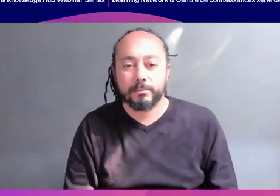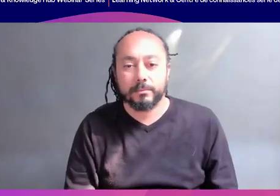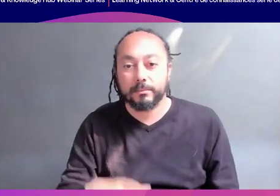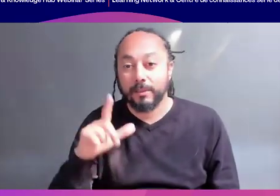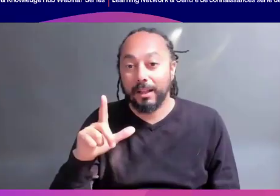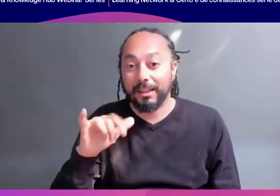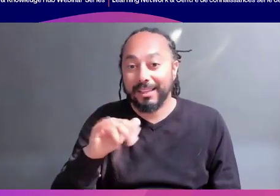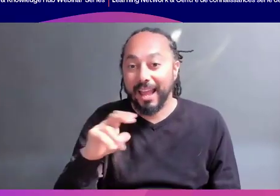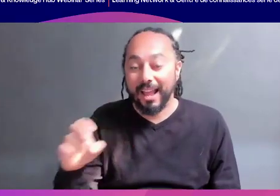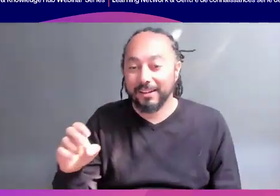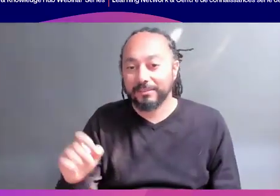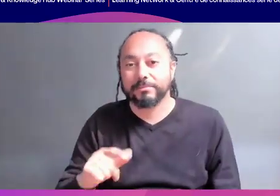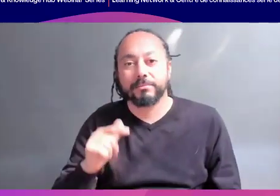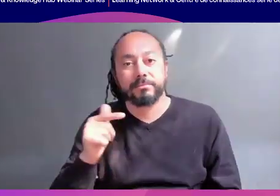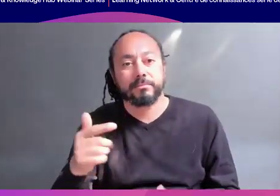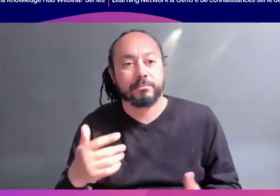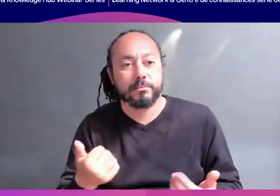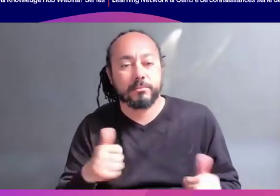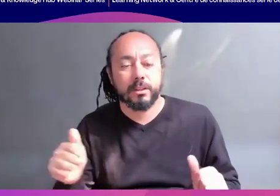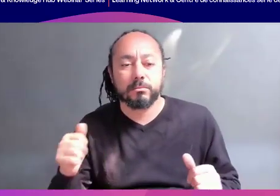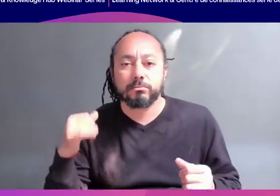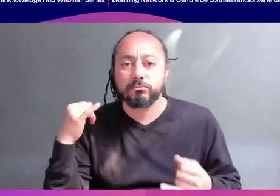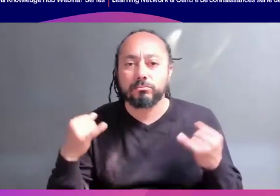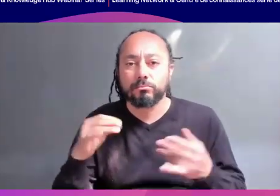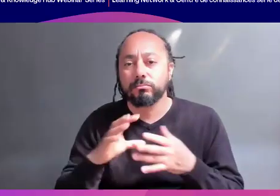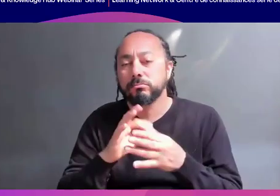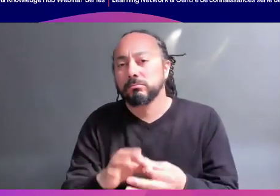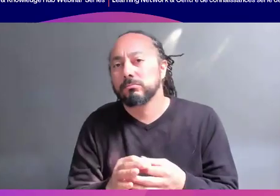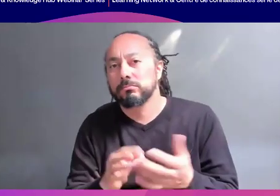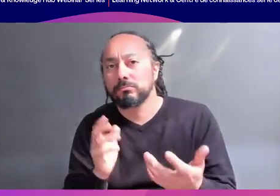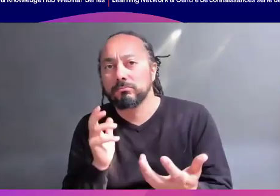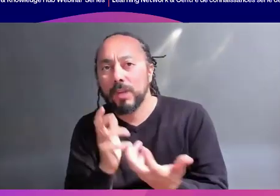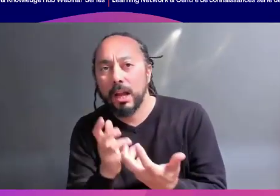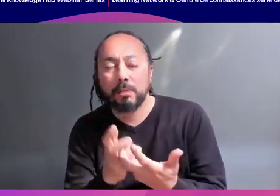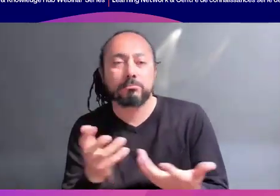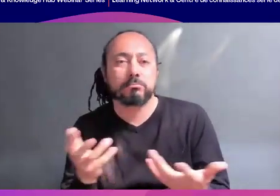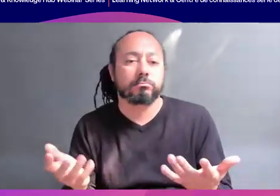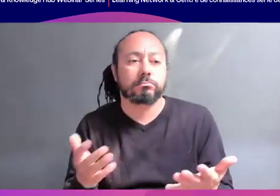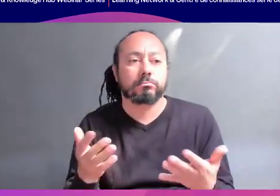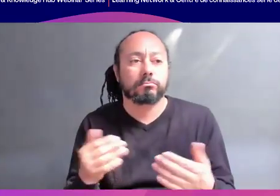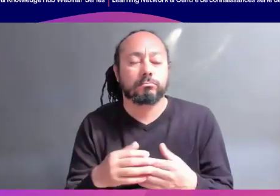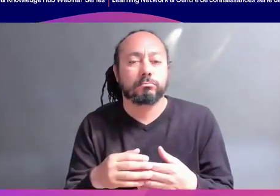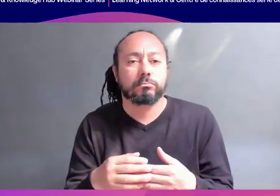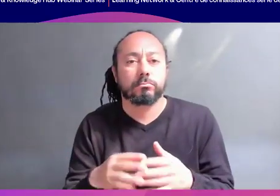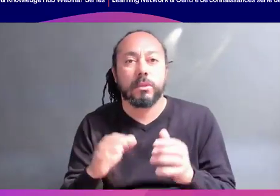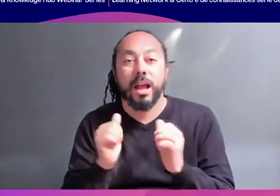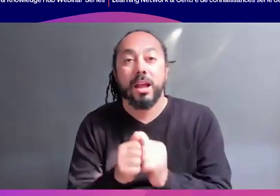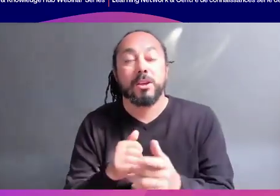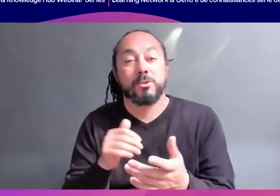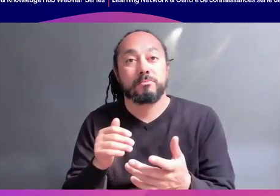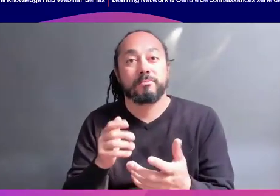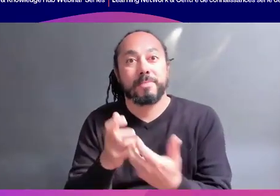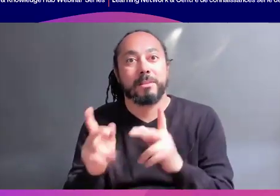there we go, reflections around adaptation in a context where you're meeting people where they're at?